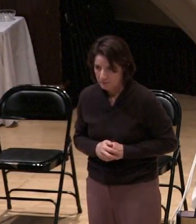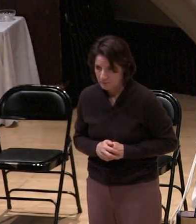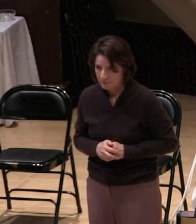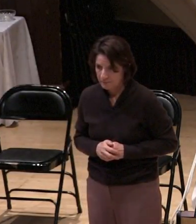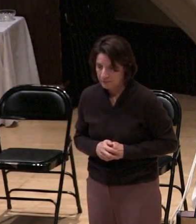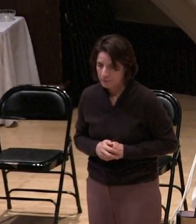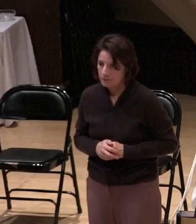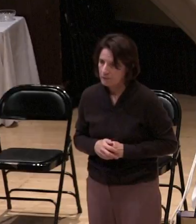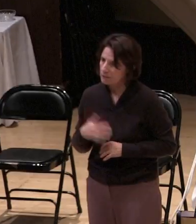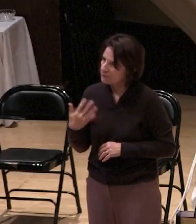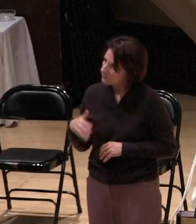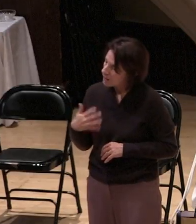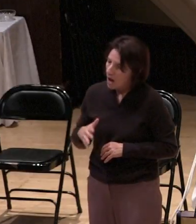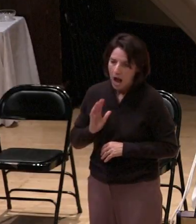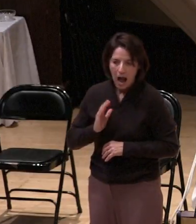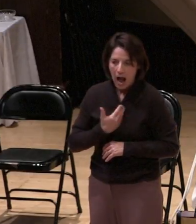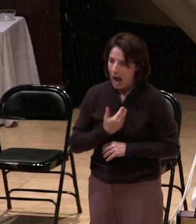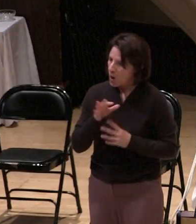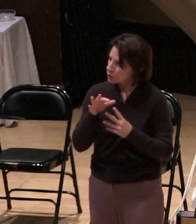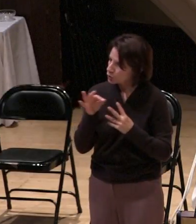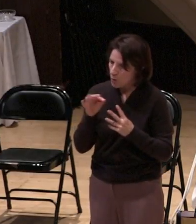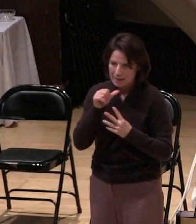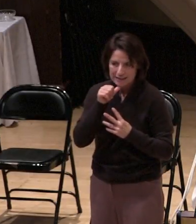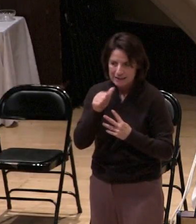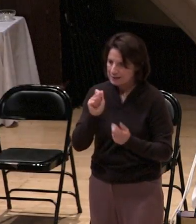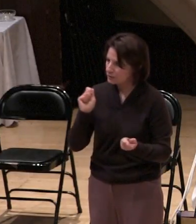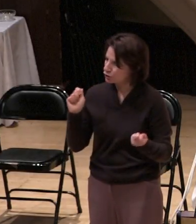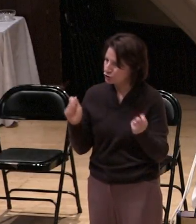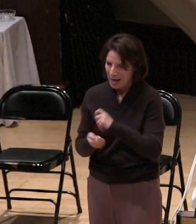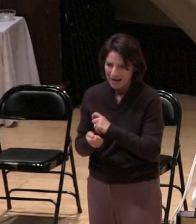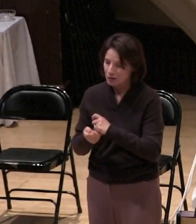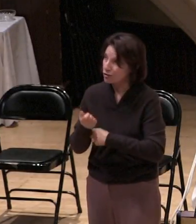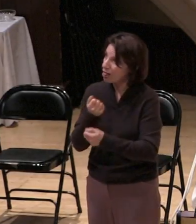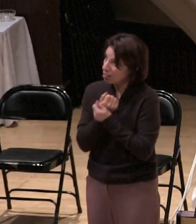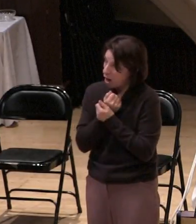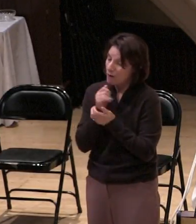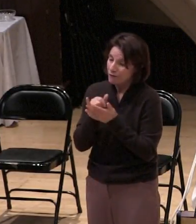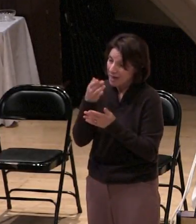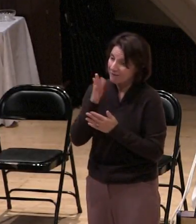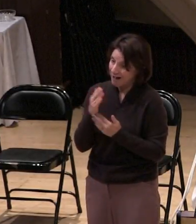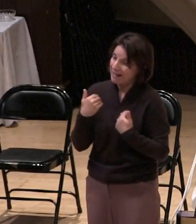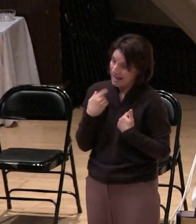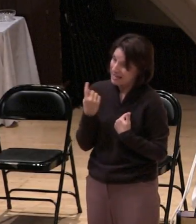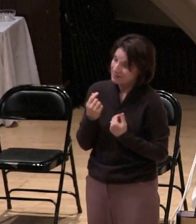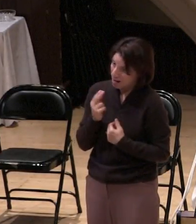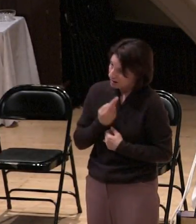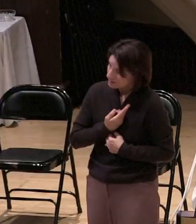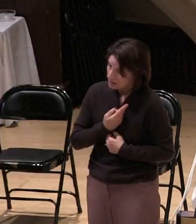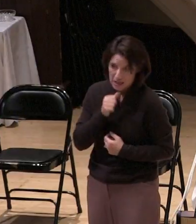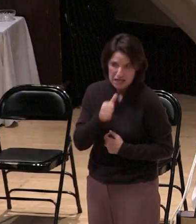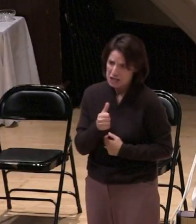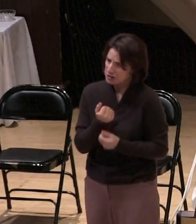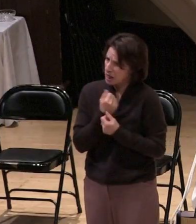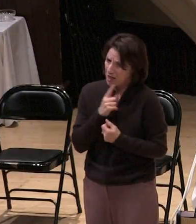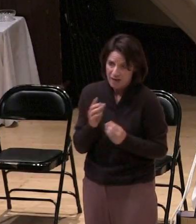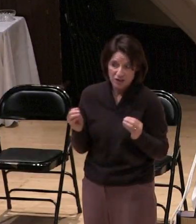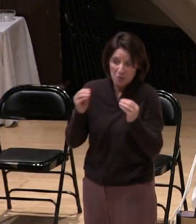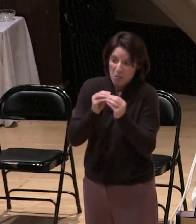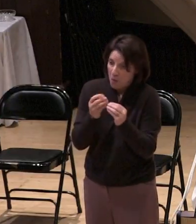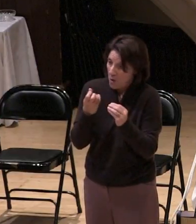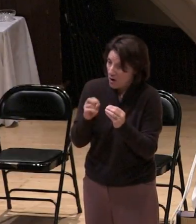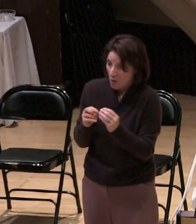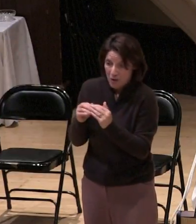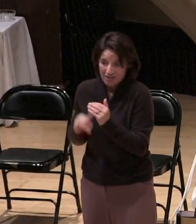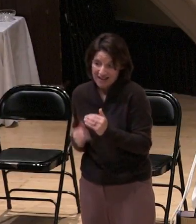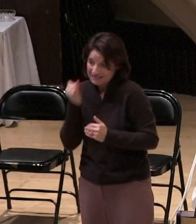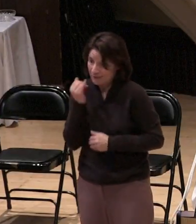Remarkably, our choice does not change the love that God has for us. God does not love us more or less because we listen